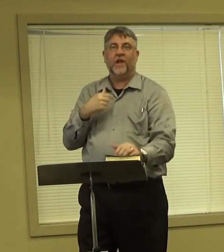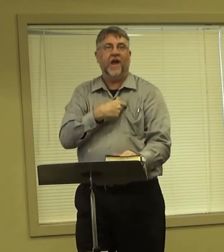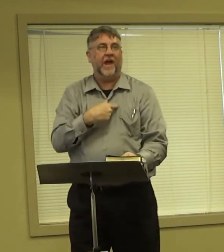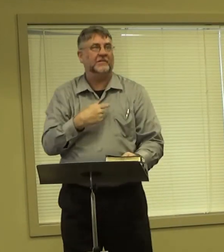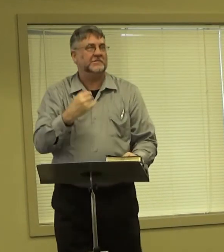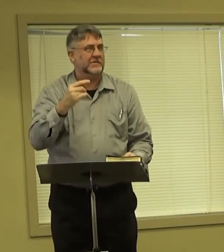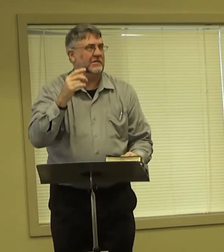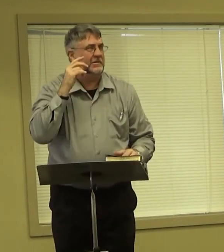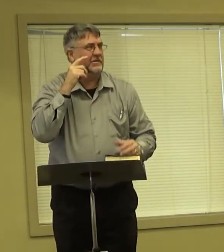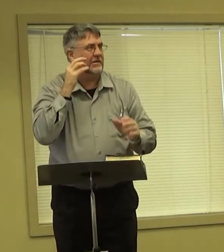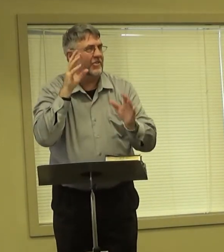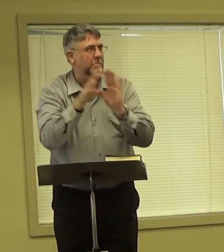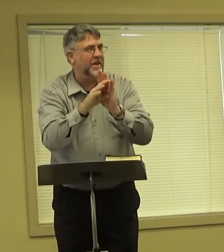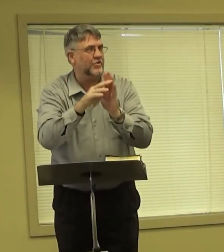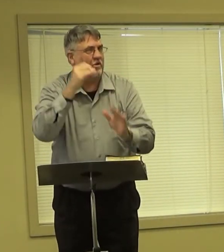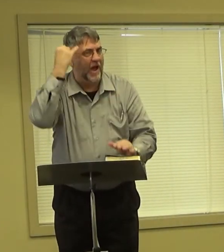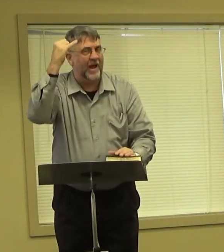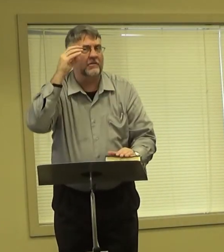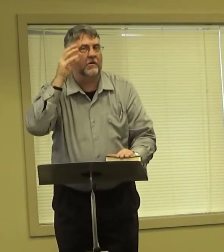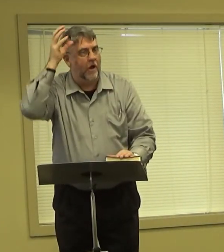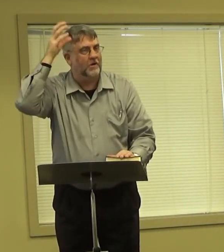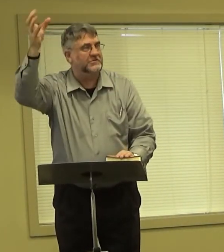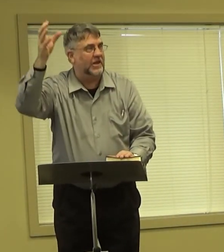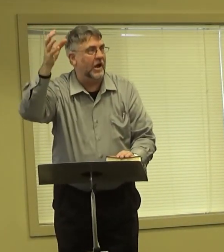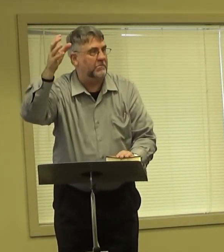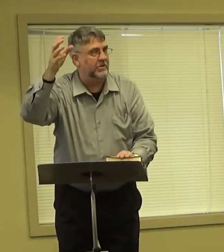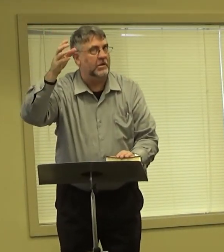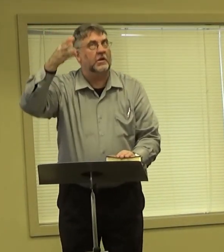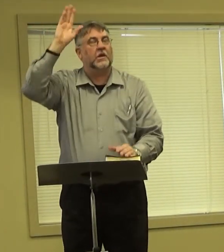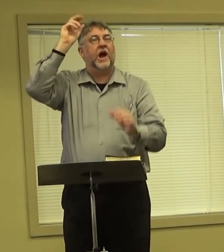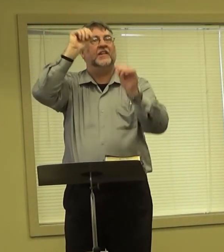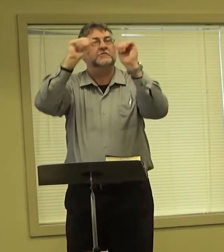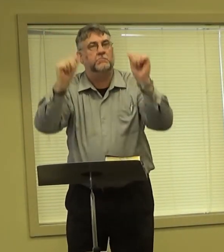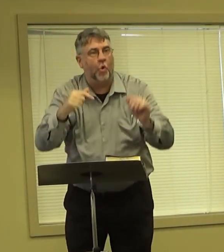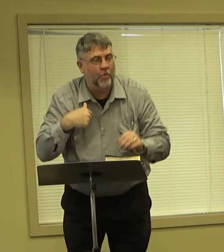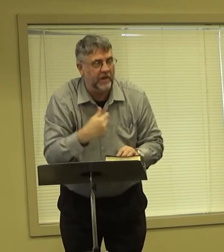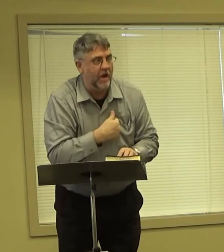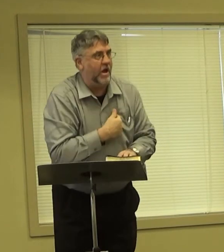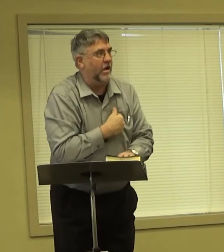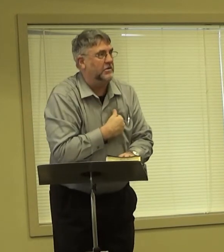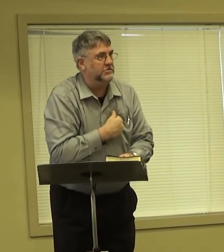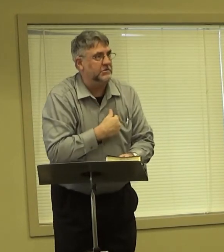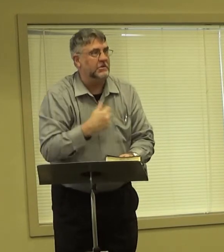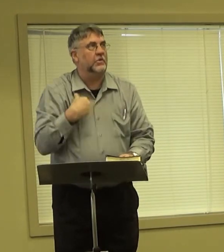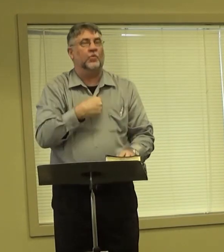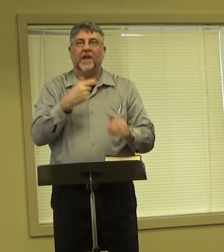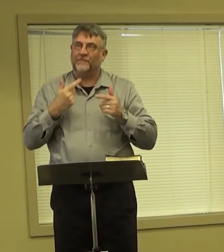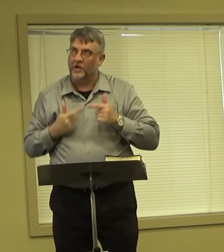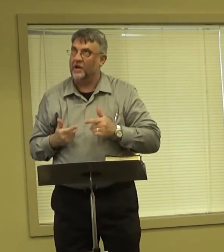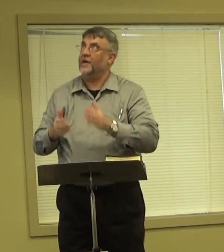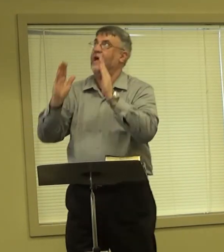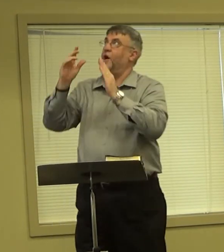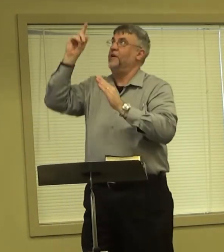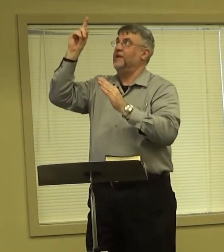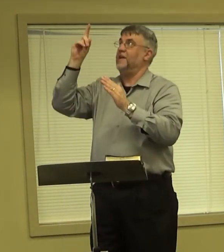we are, the clay. And He molds us. Imagine that. That's that concept. It's the same thing. He's molding us.